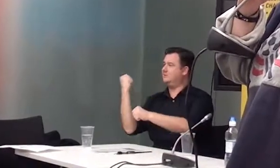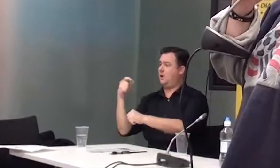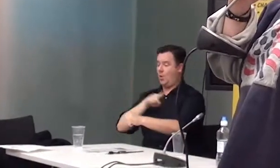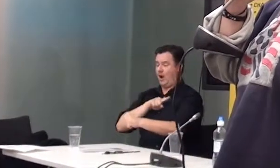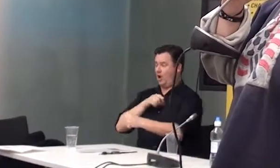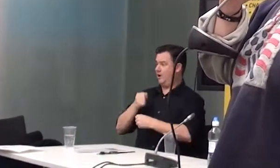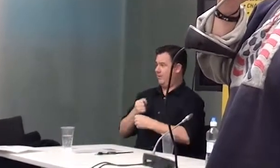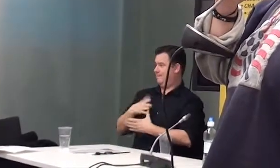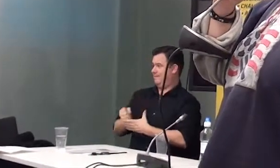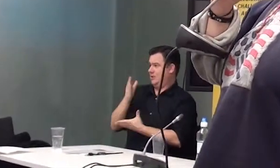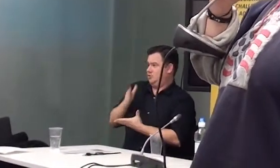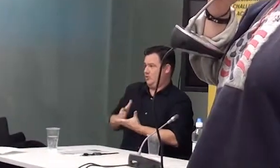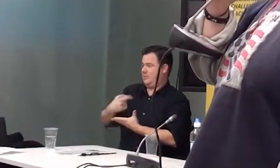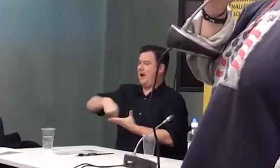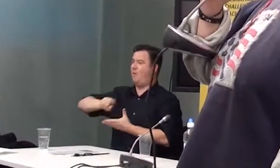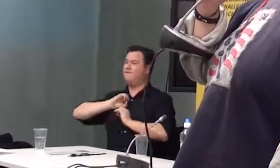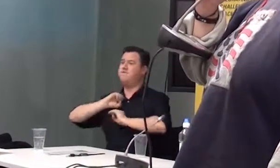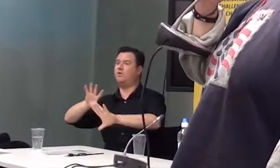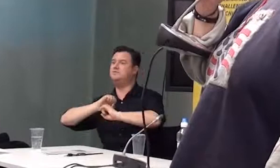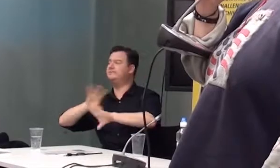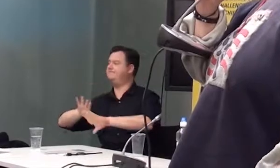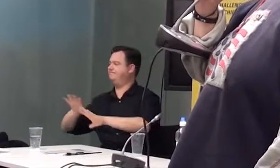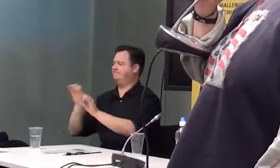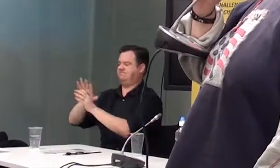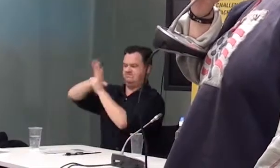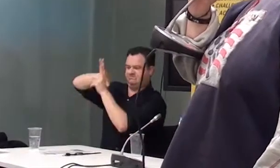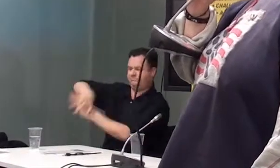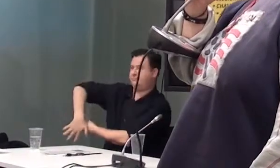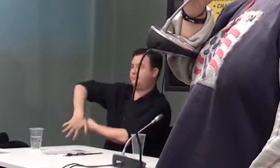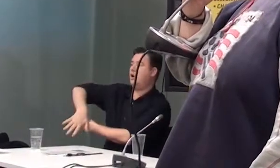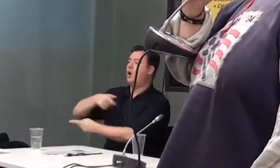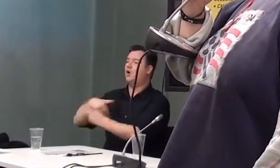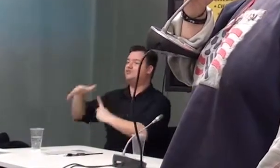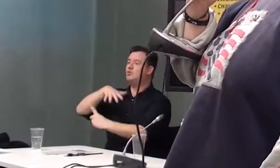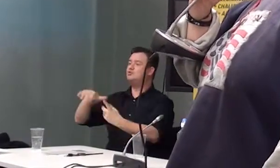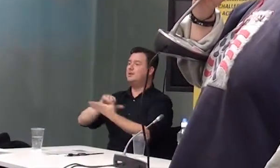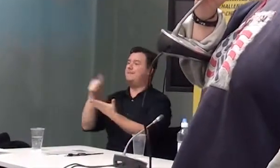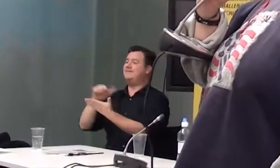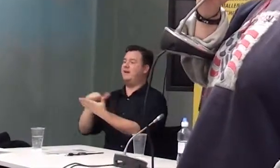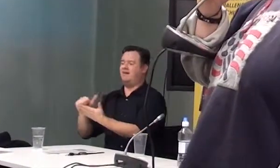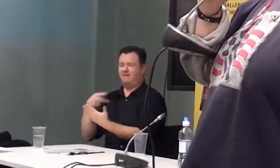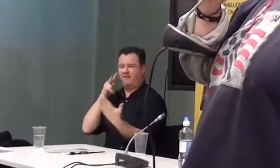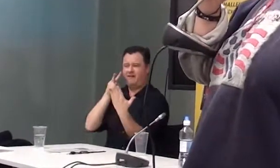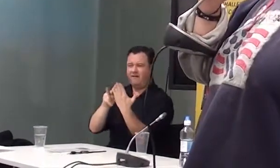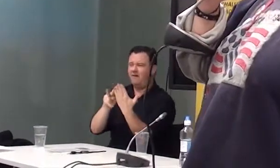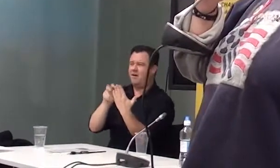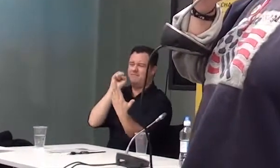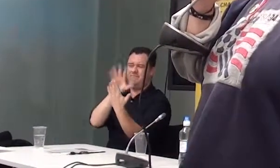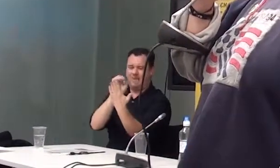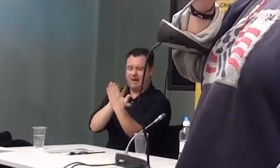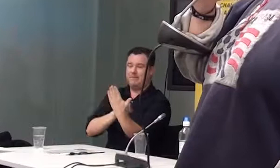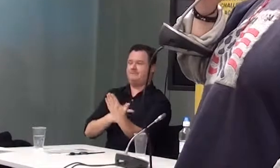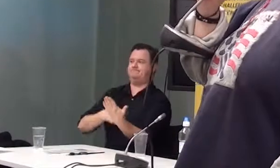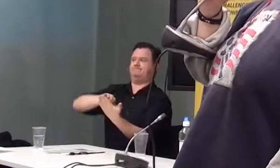people don't need the benefit, you're in serious trouble. This is a corrupt government, and they have got the media